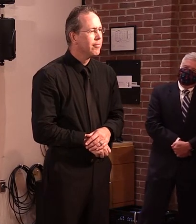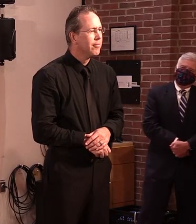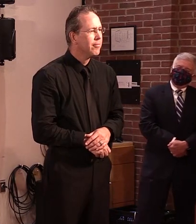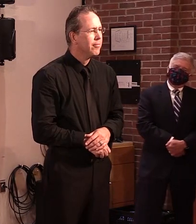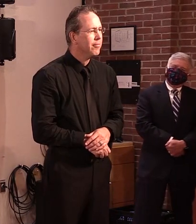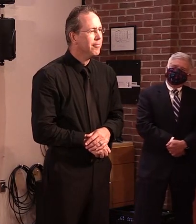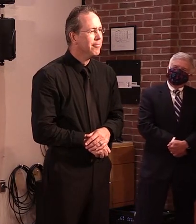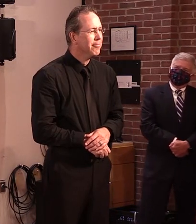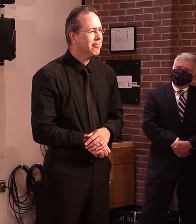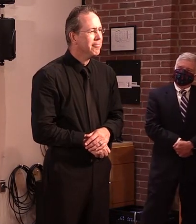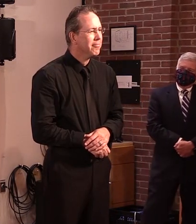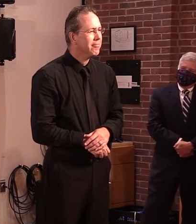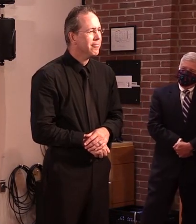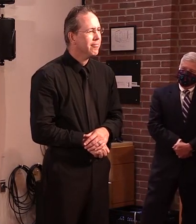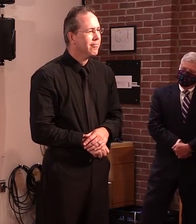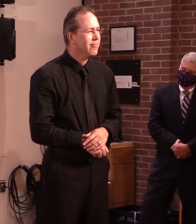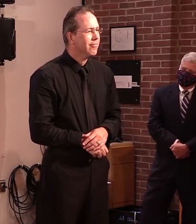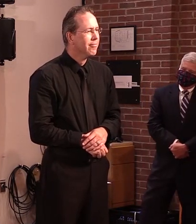But anyways,